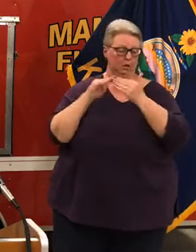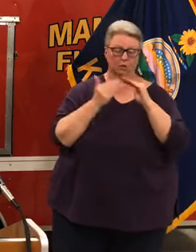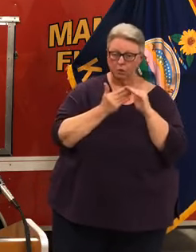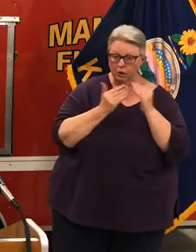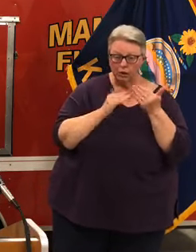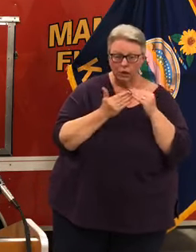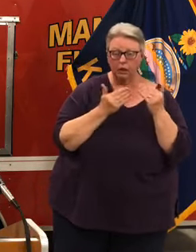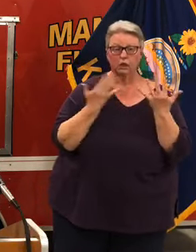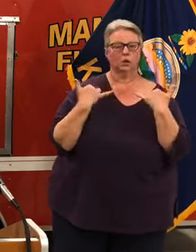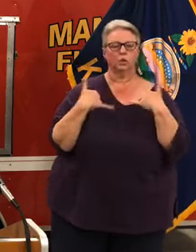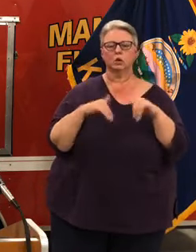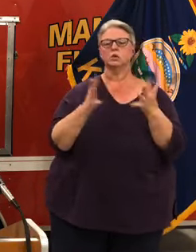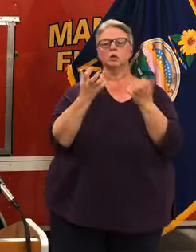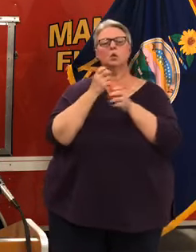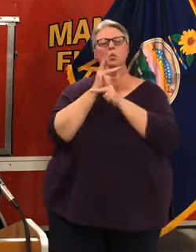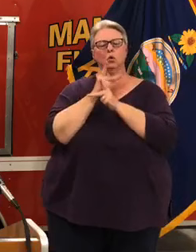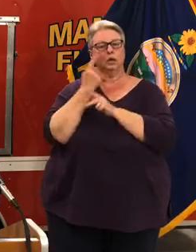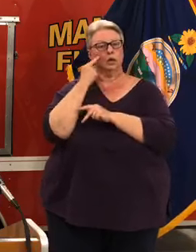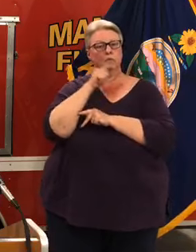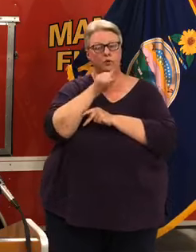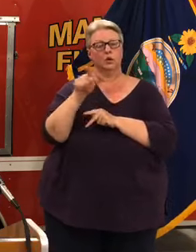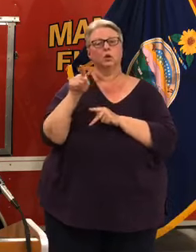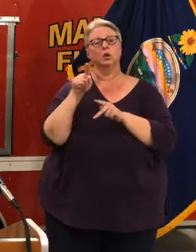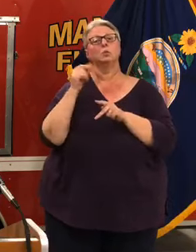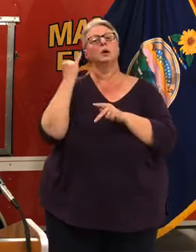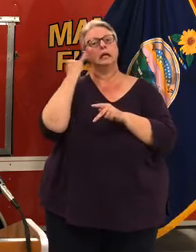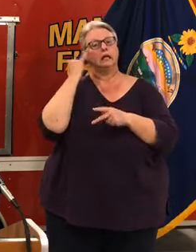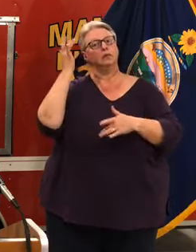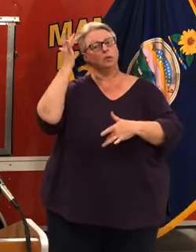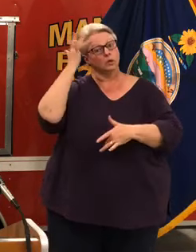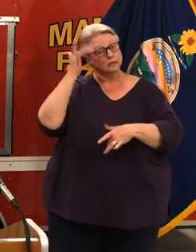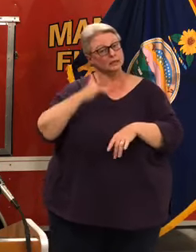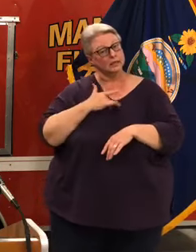take care. If you are ill, though, I would ask you to call ahead before you